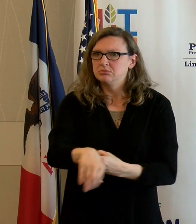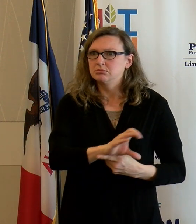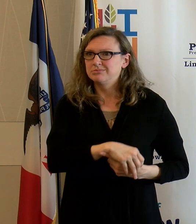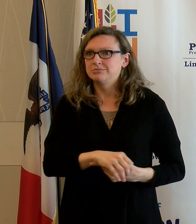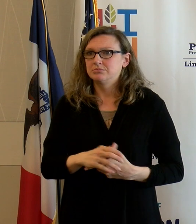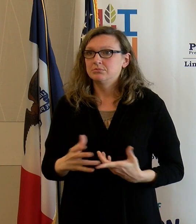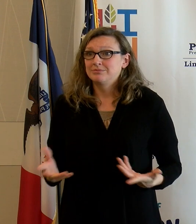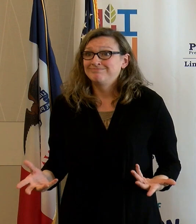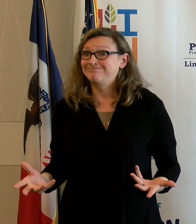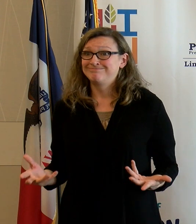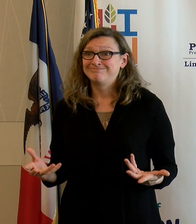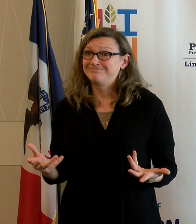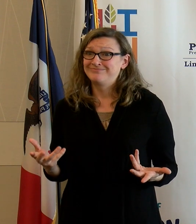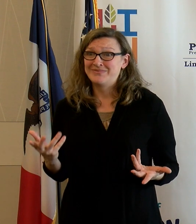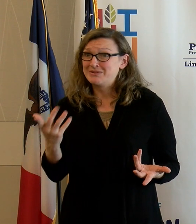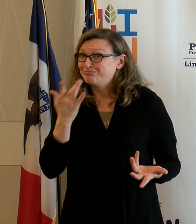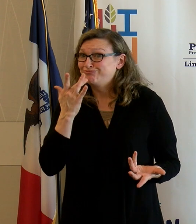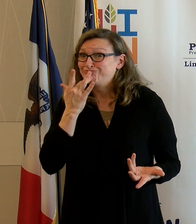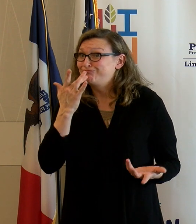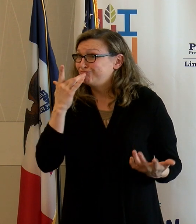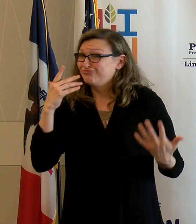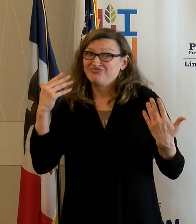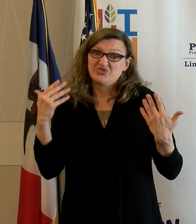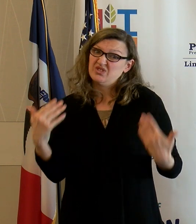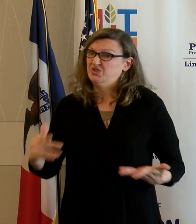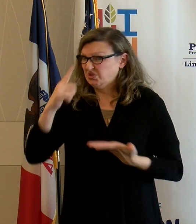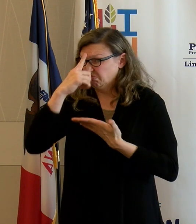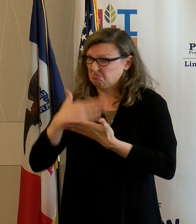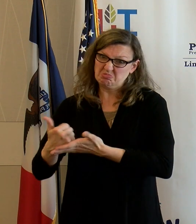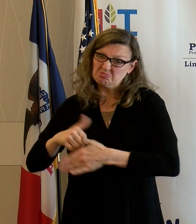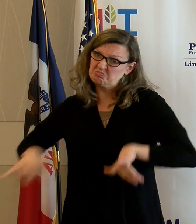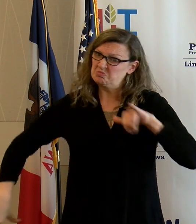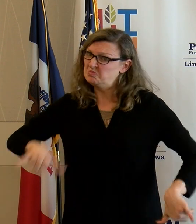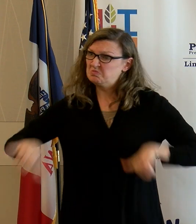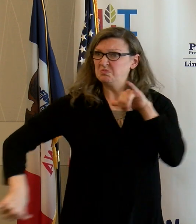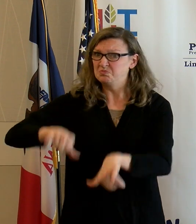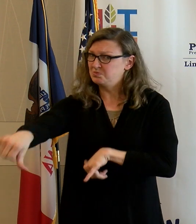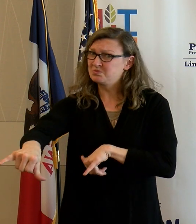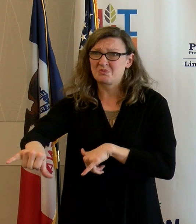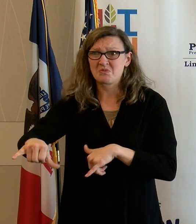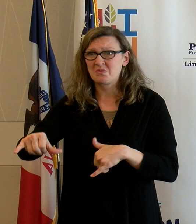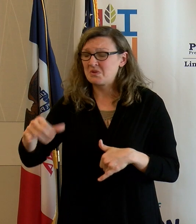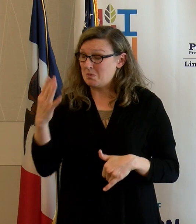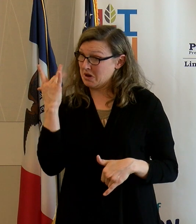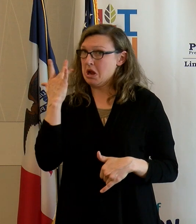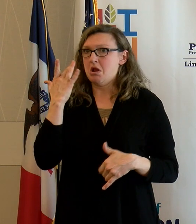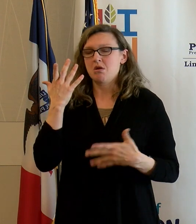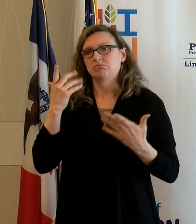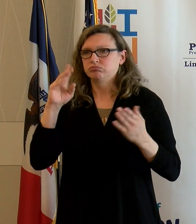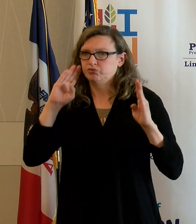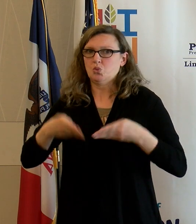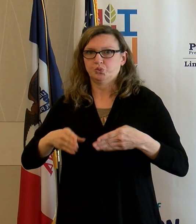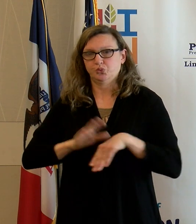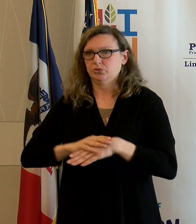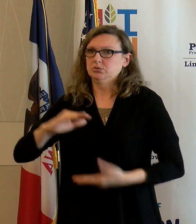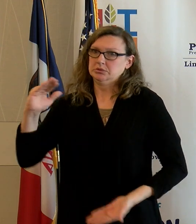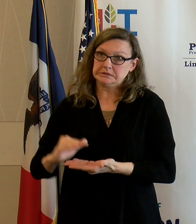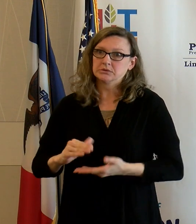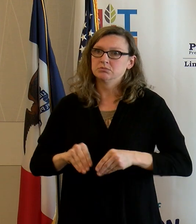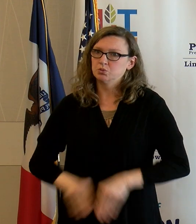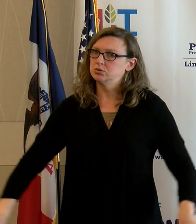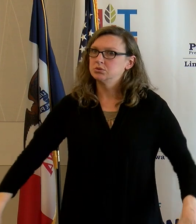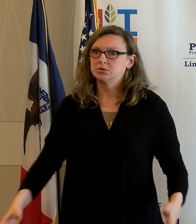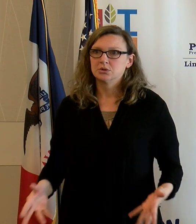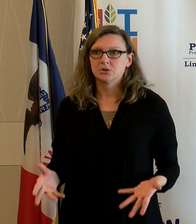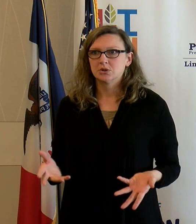on the side of preservation of life, which means I think we need to do everything we can